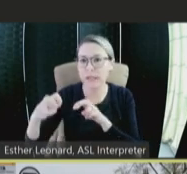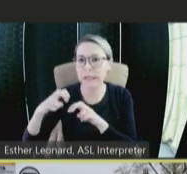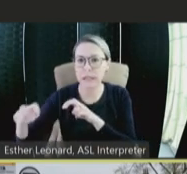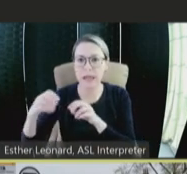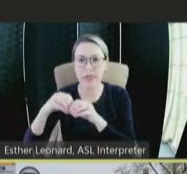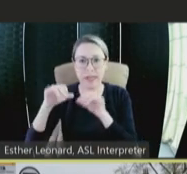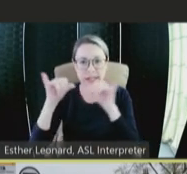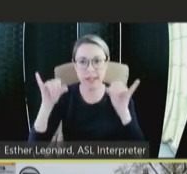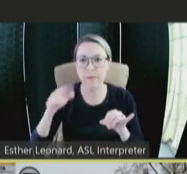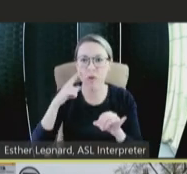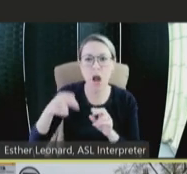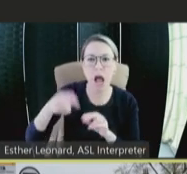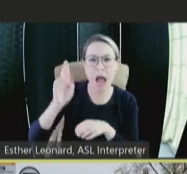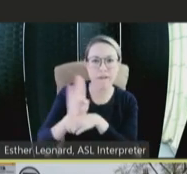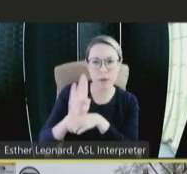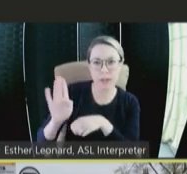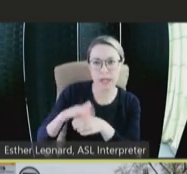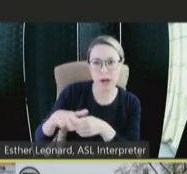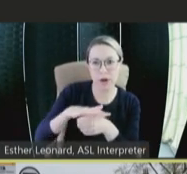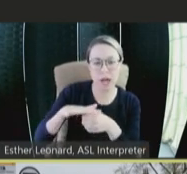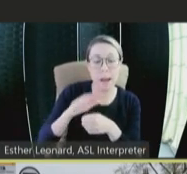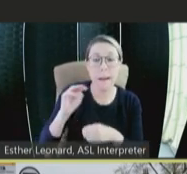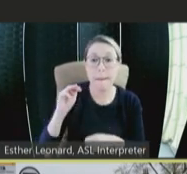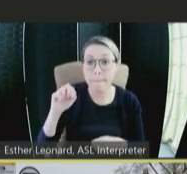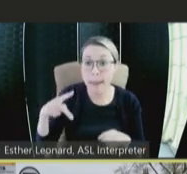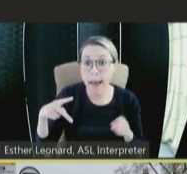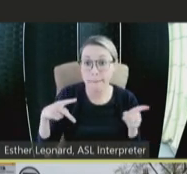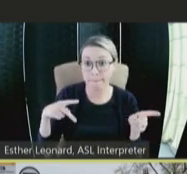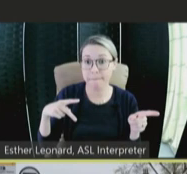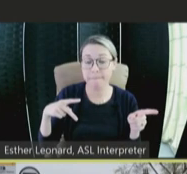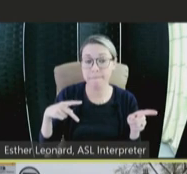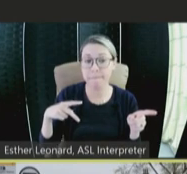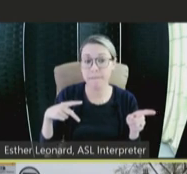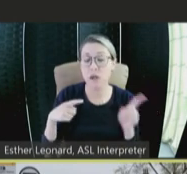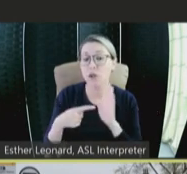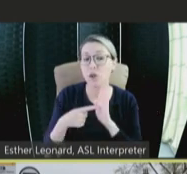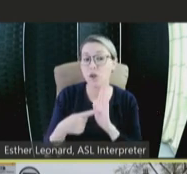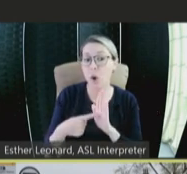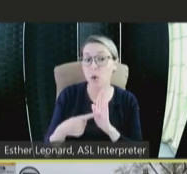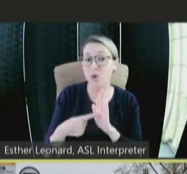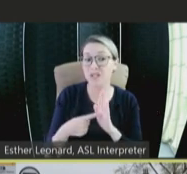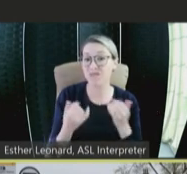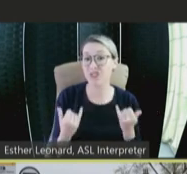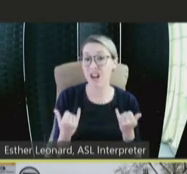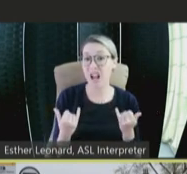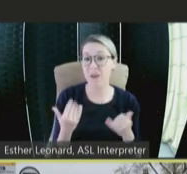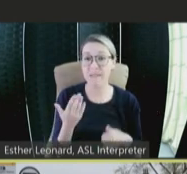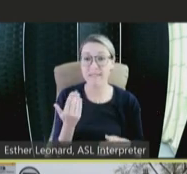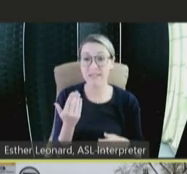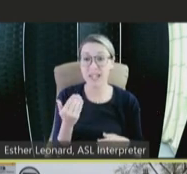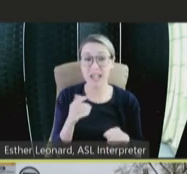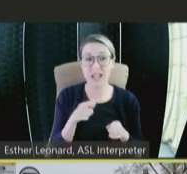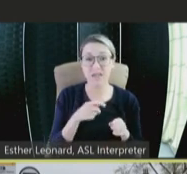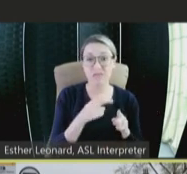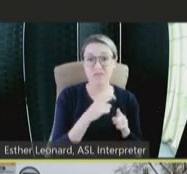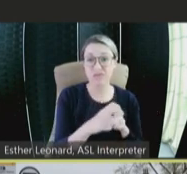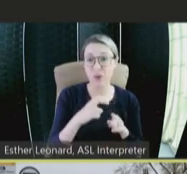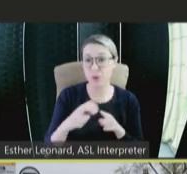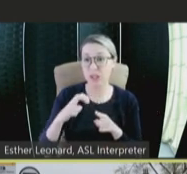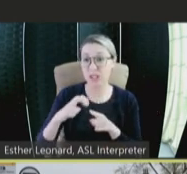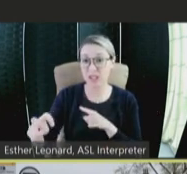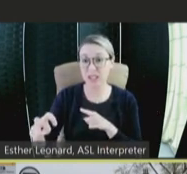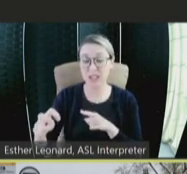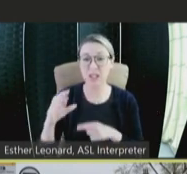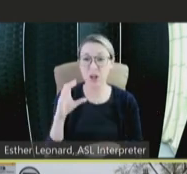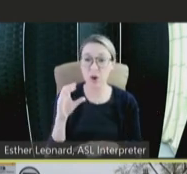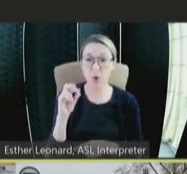The map on the left-hand side of the screen shows the existing 15 high frequency corridors that